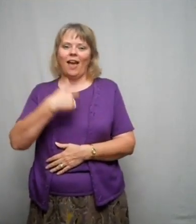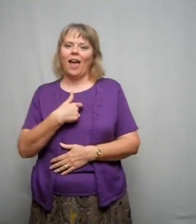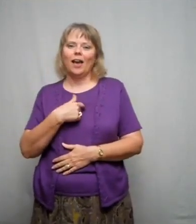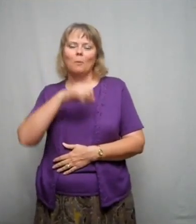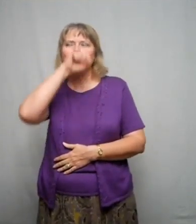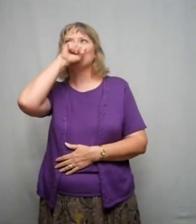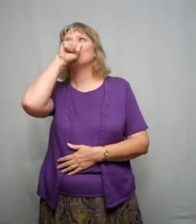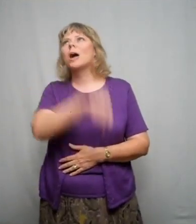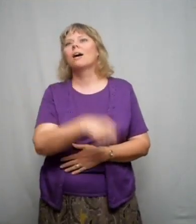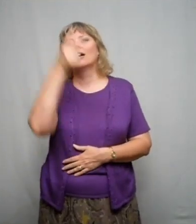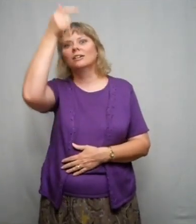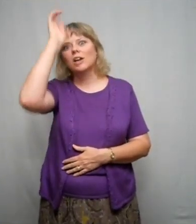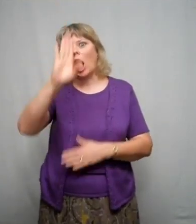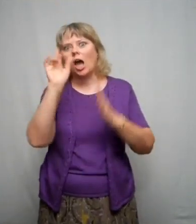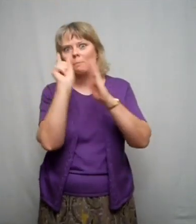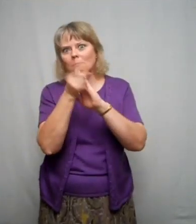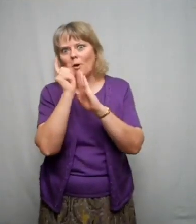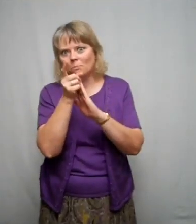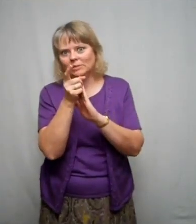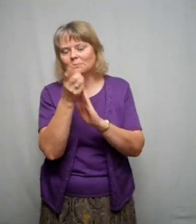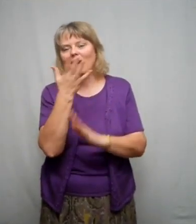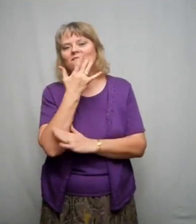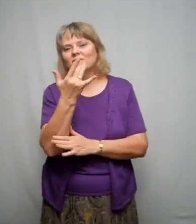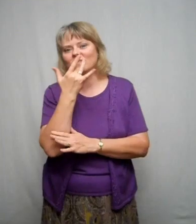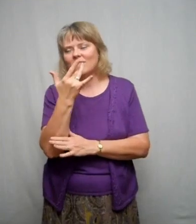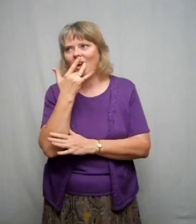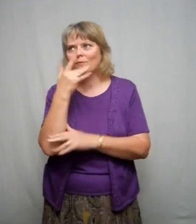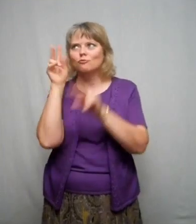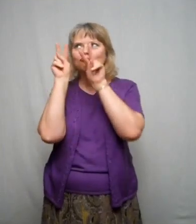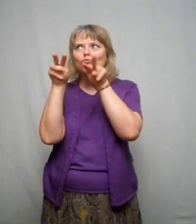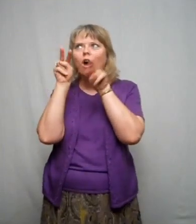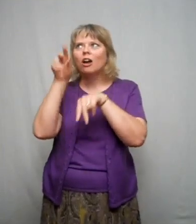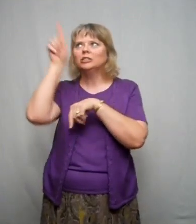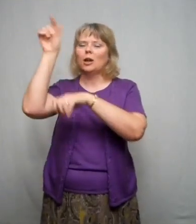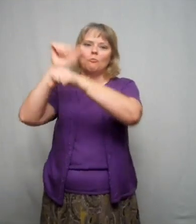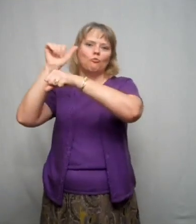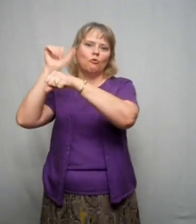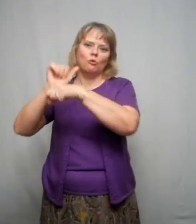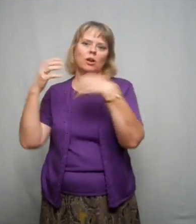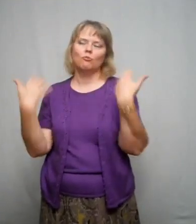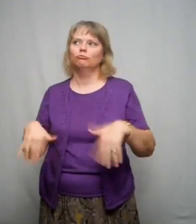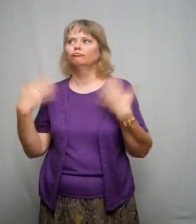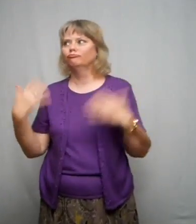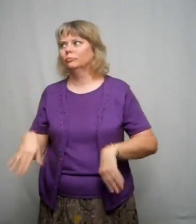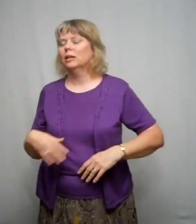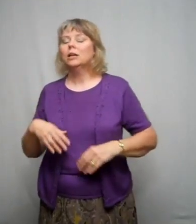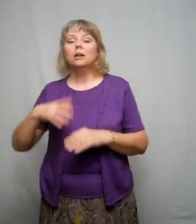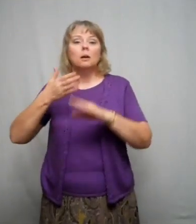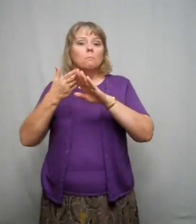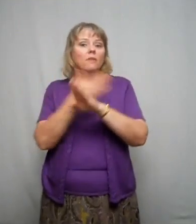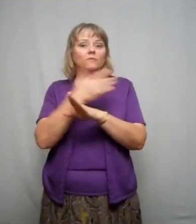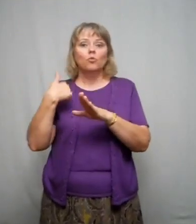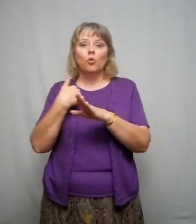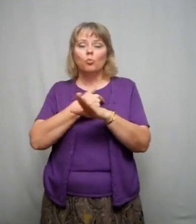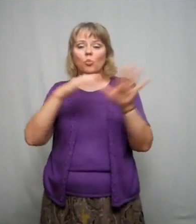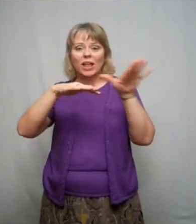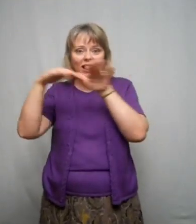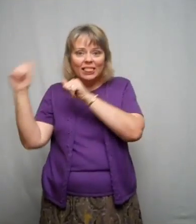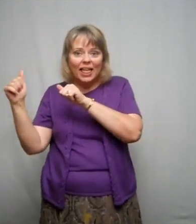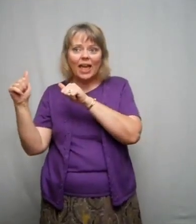It's so interesting. Wow, I just love God moments. It's my favorite thing to watch God working. Well,